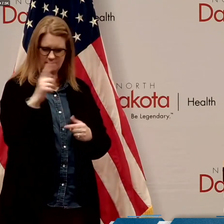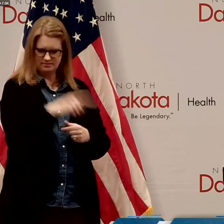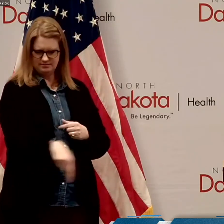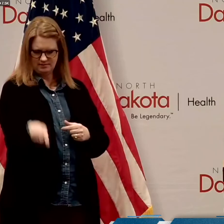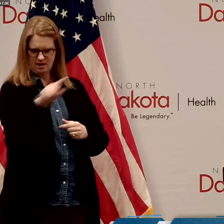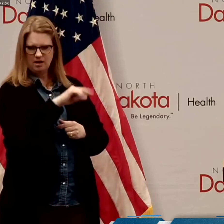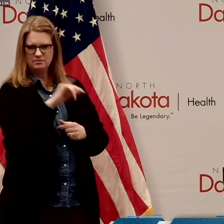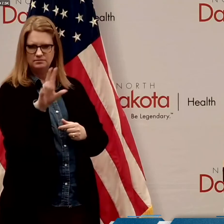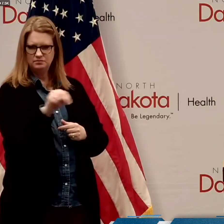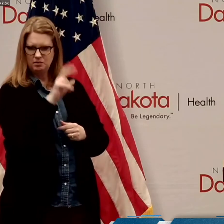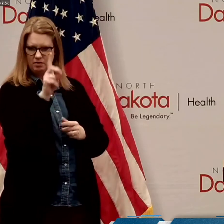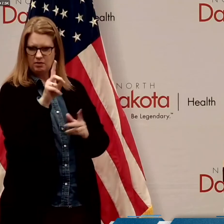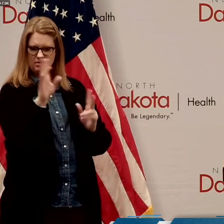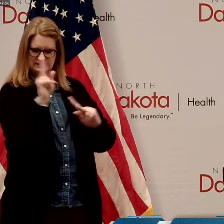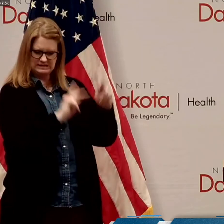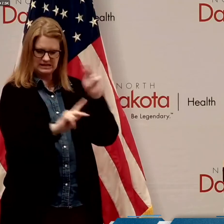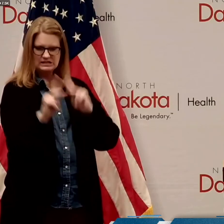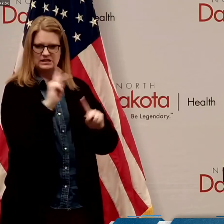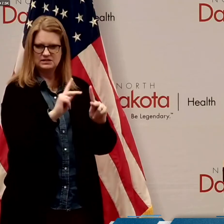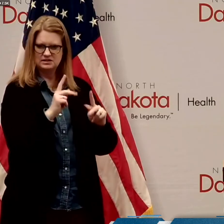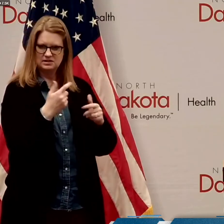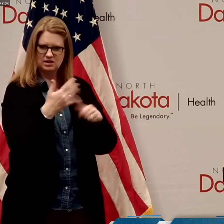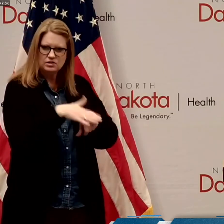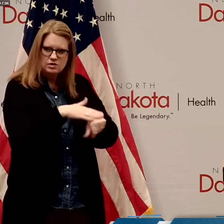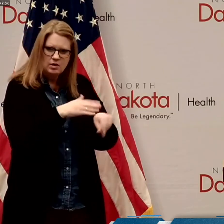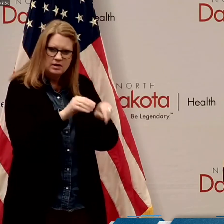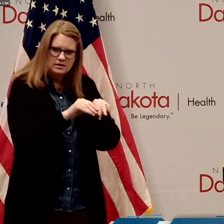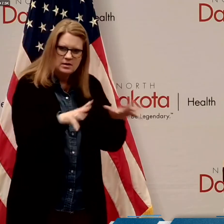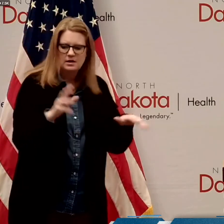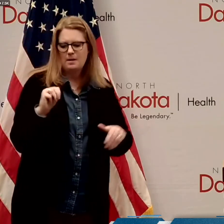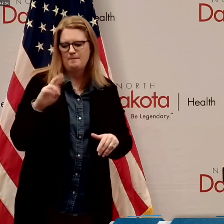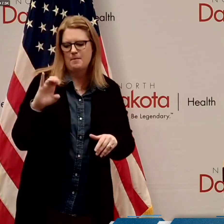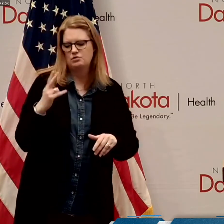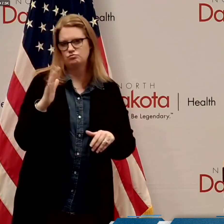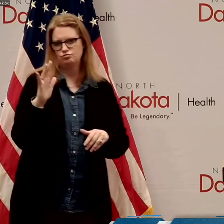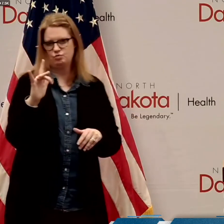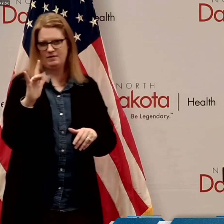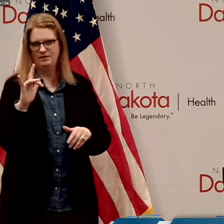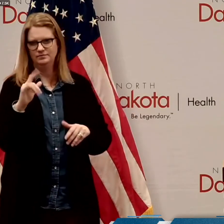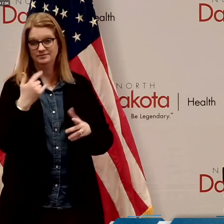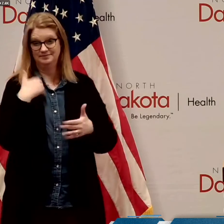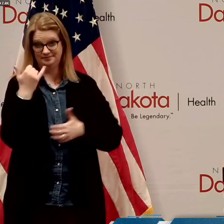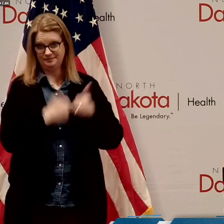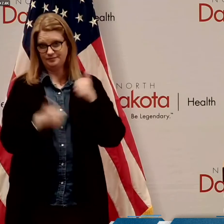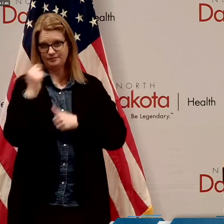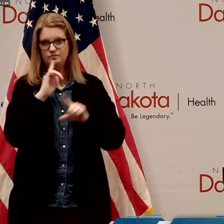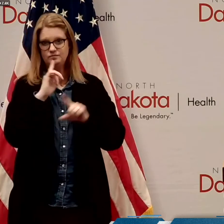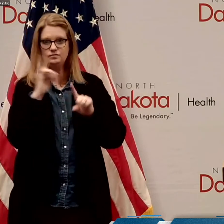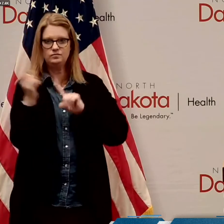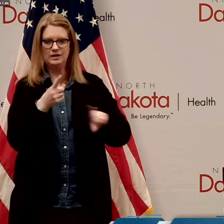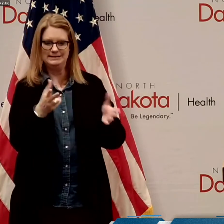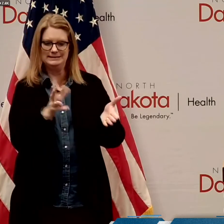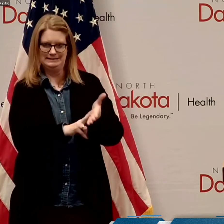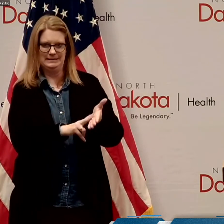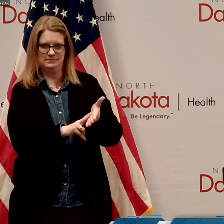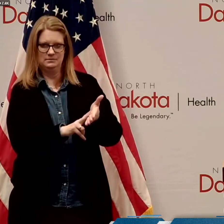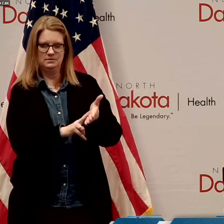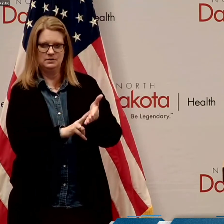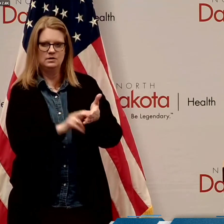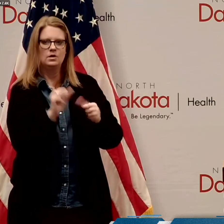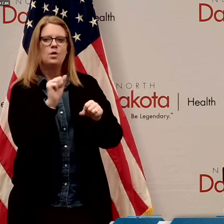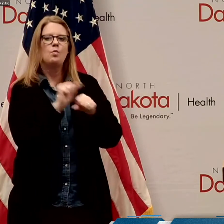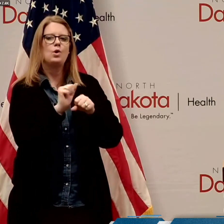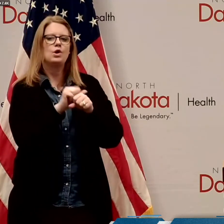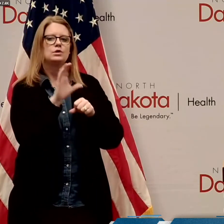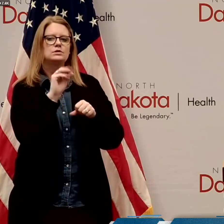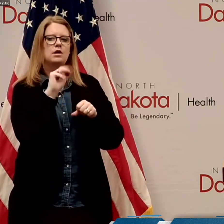of front lines on the effort to slow the spread. And on March 25th, I signed an executive order extending workers' comp coverage to first responders